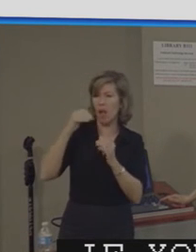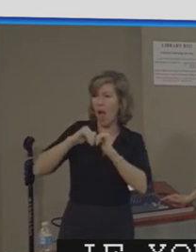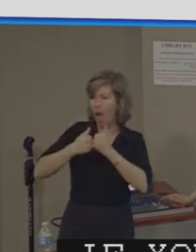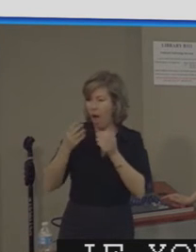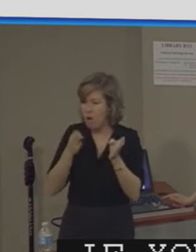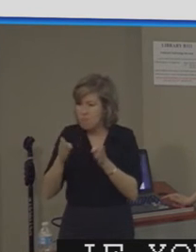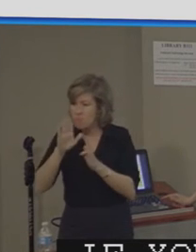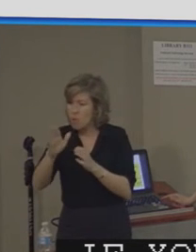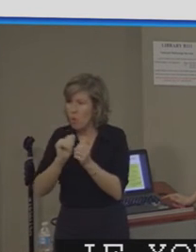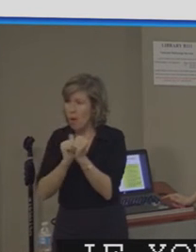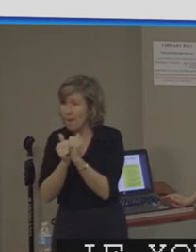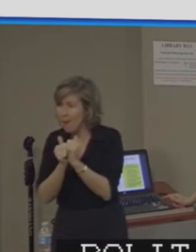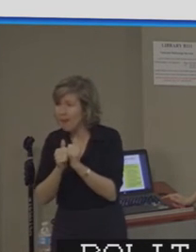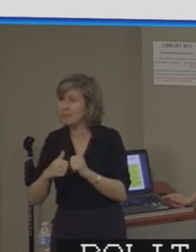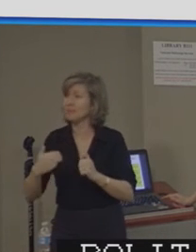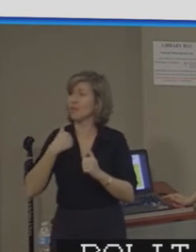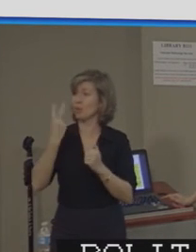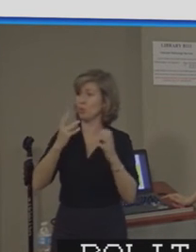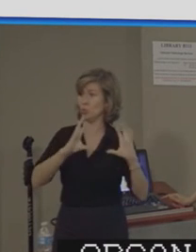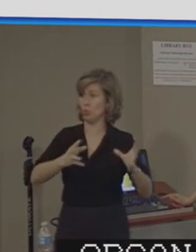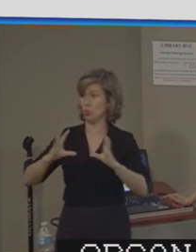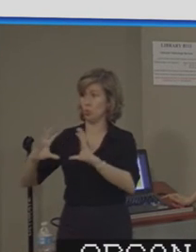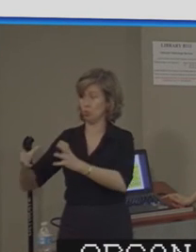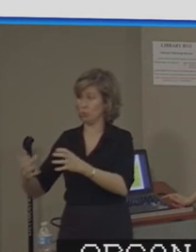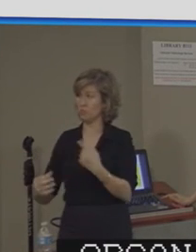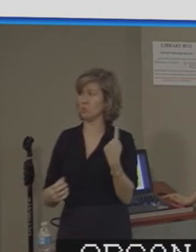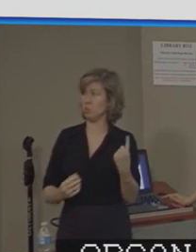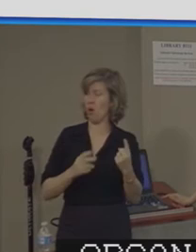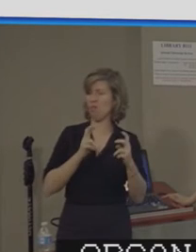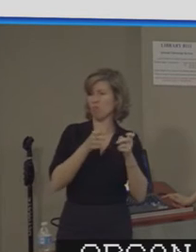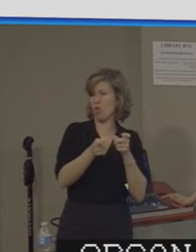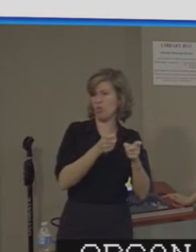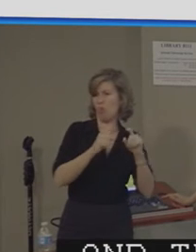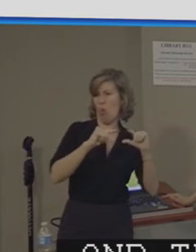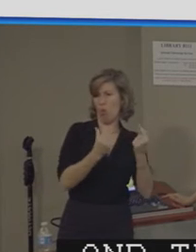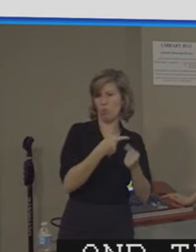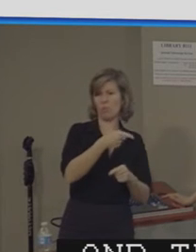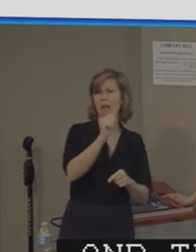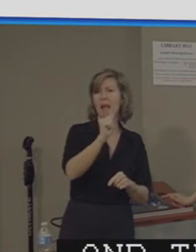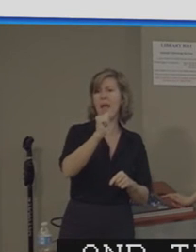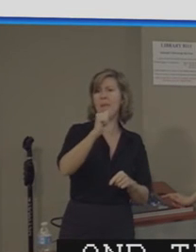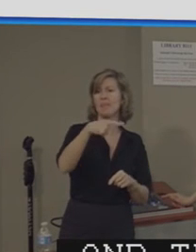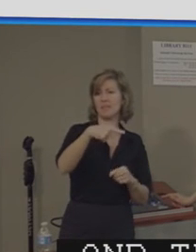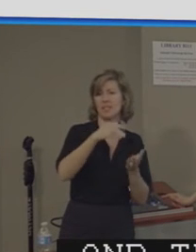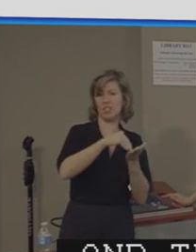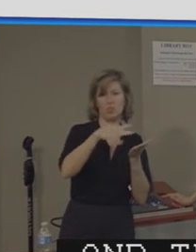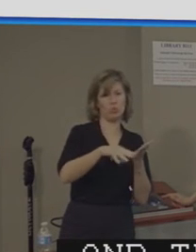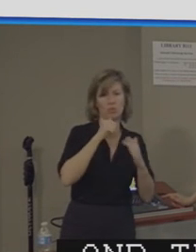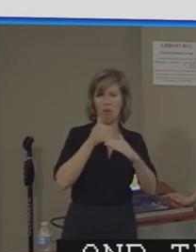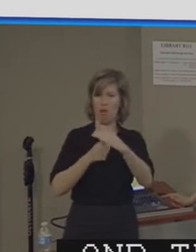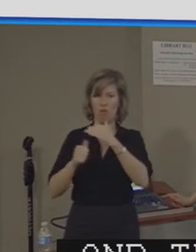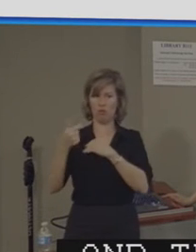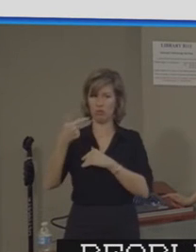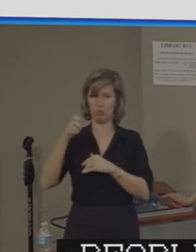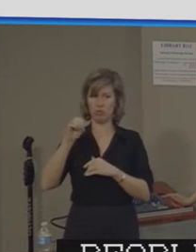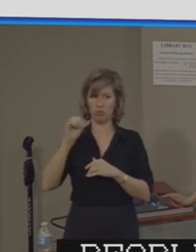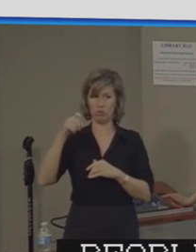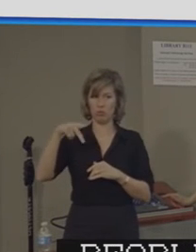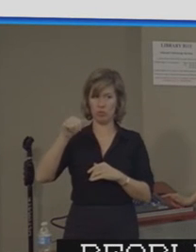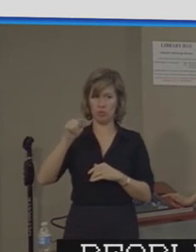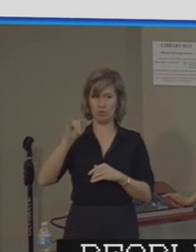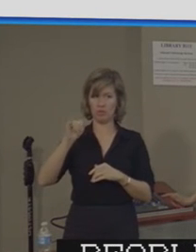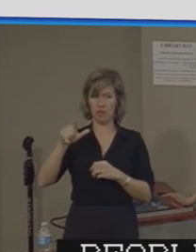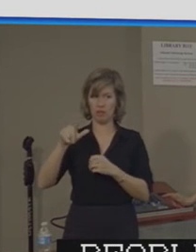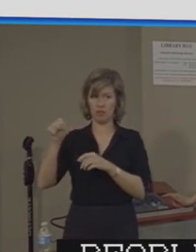they had a control group of people who were in an AP class who did not take the geospatial semester. And they coded how